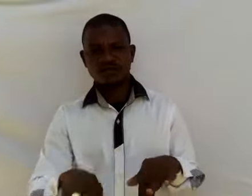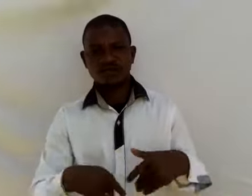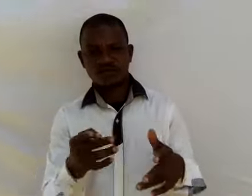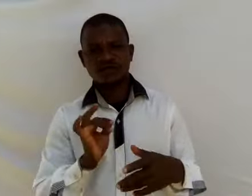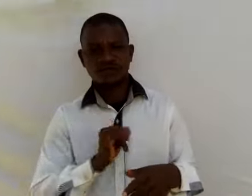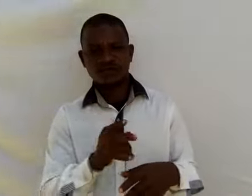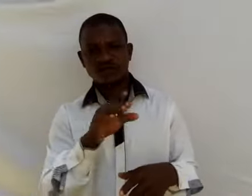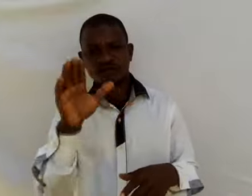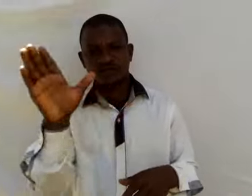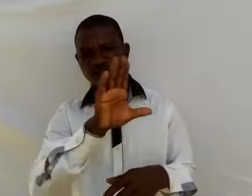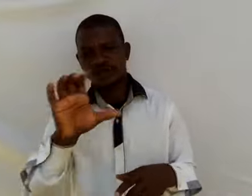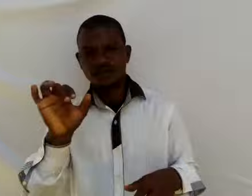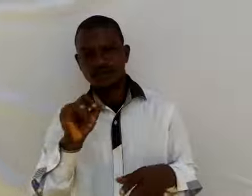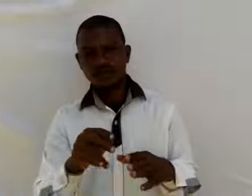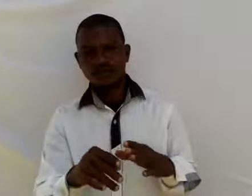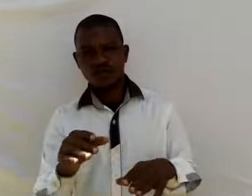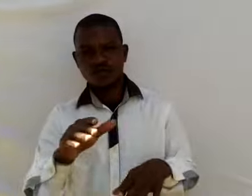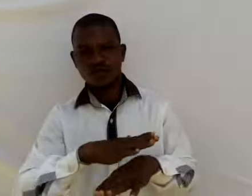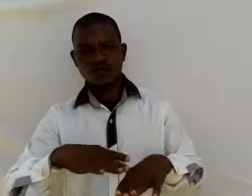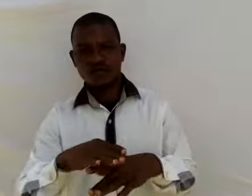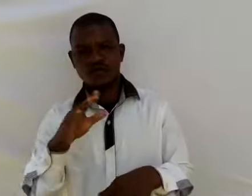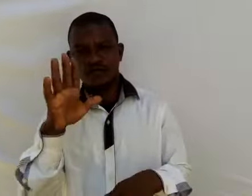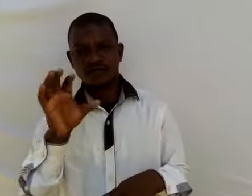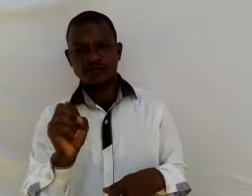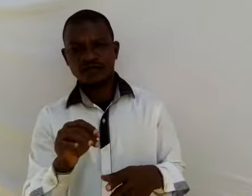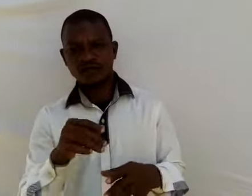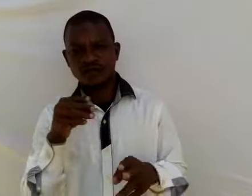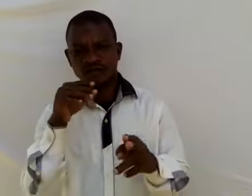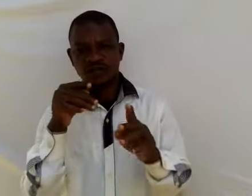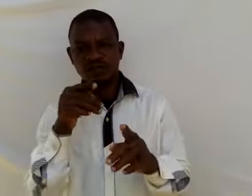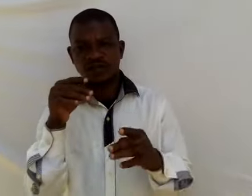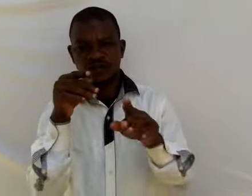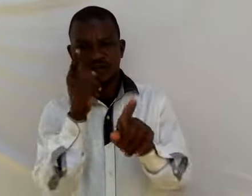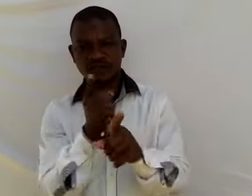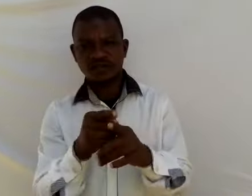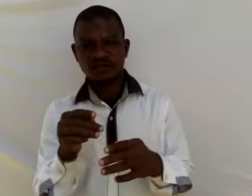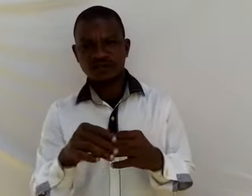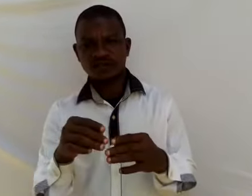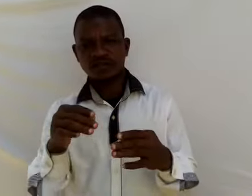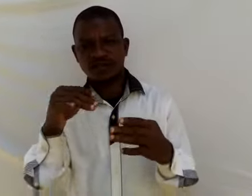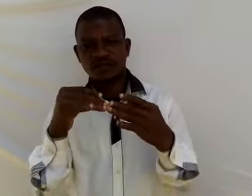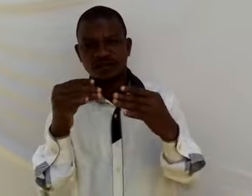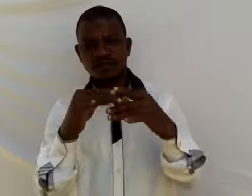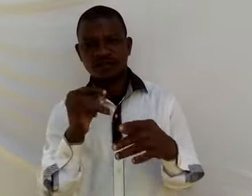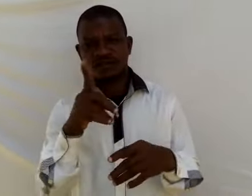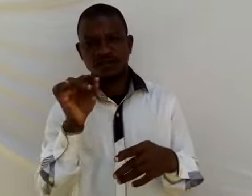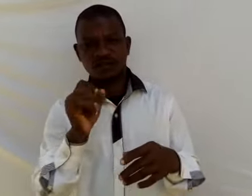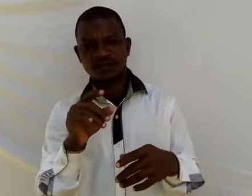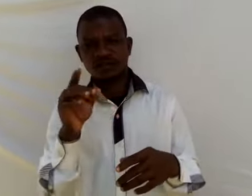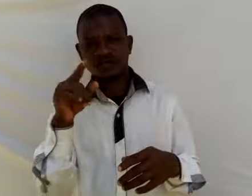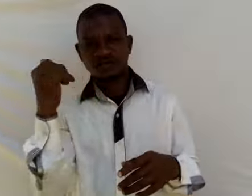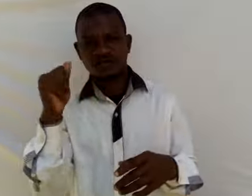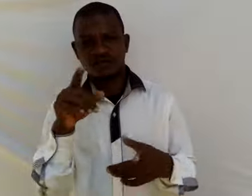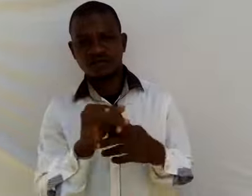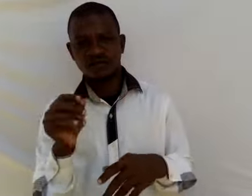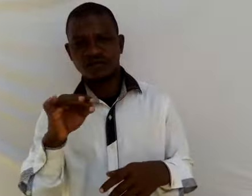500 all over 50. Answer equals 10 duckweeds per meter square.